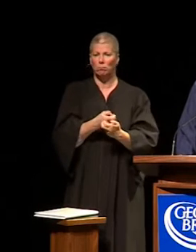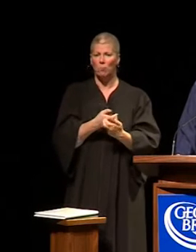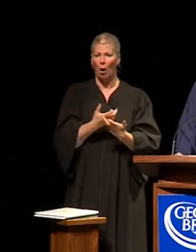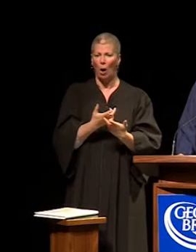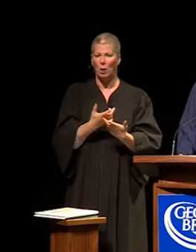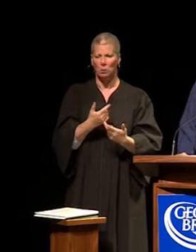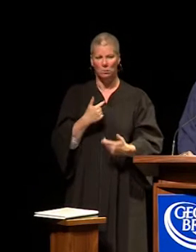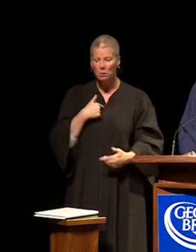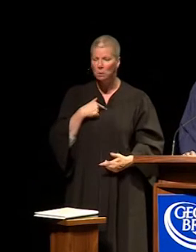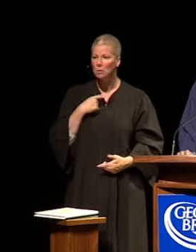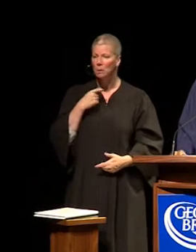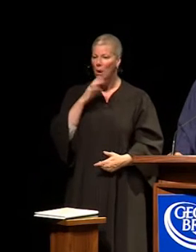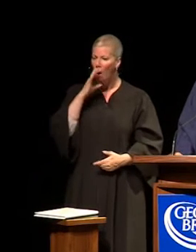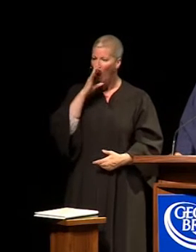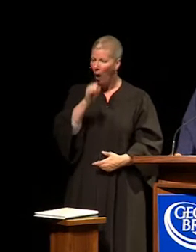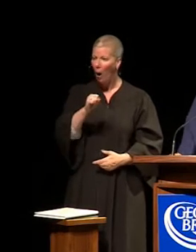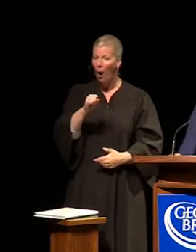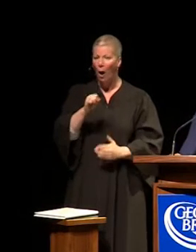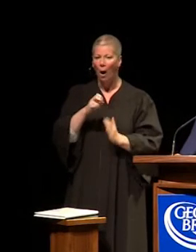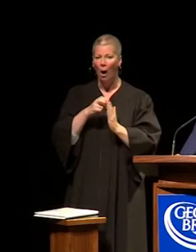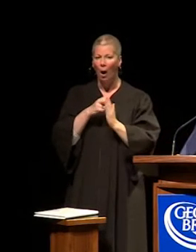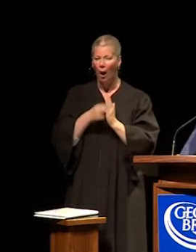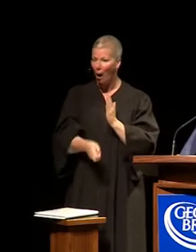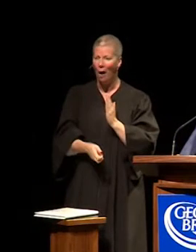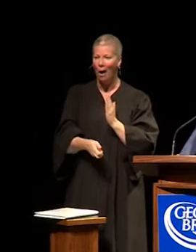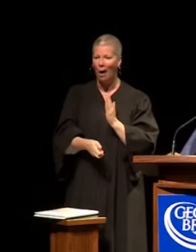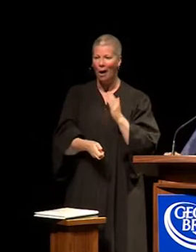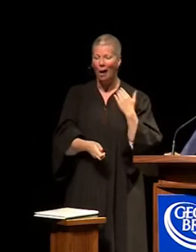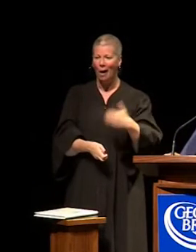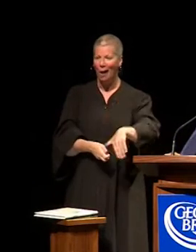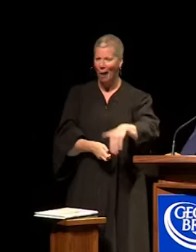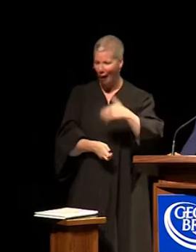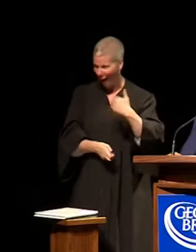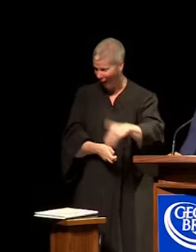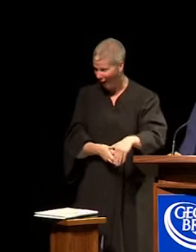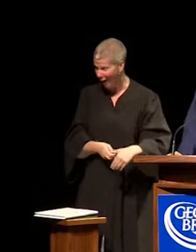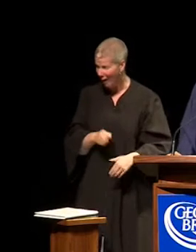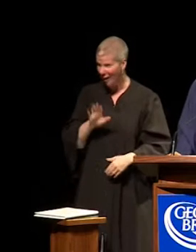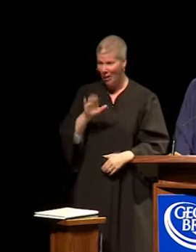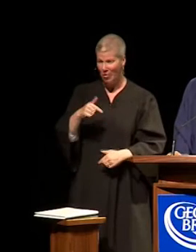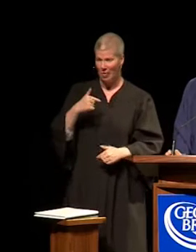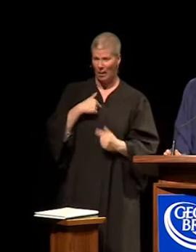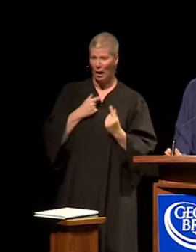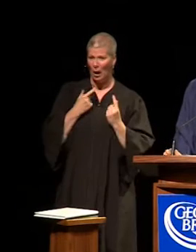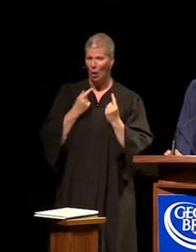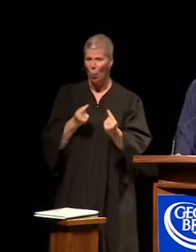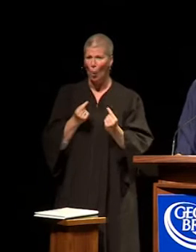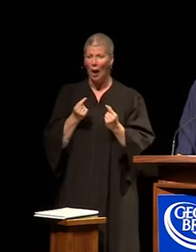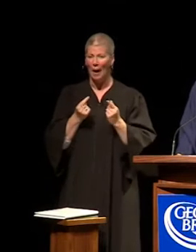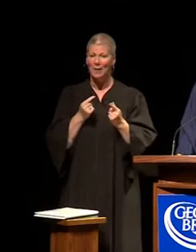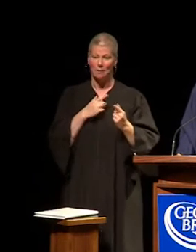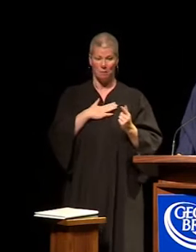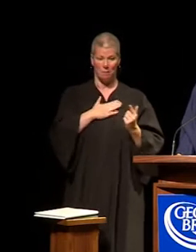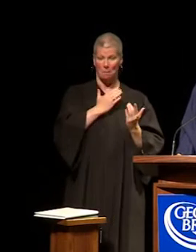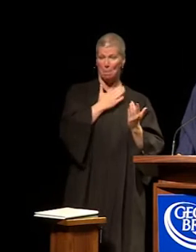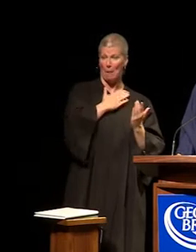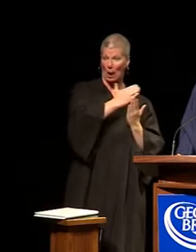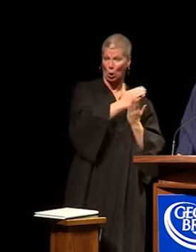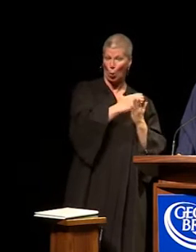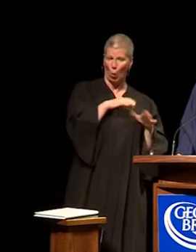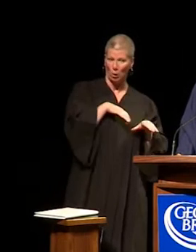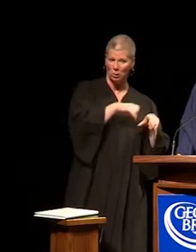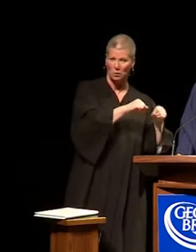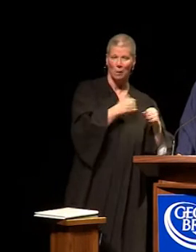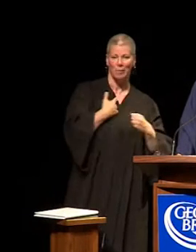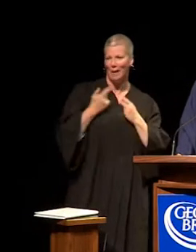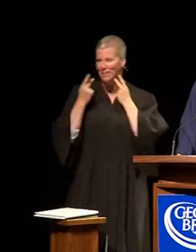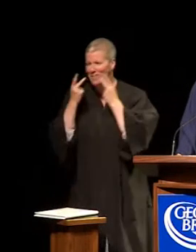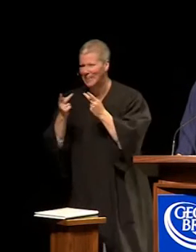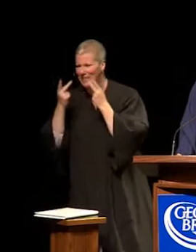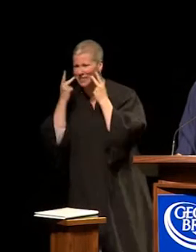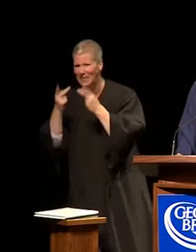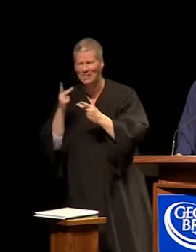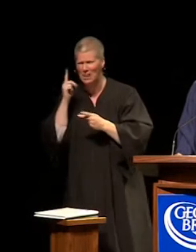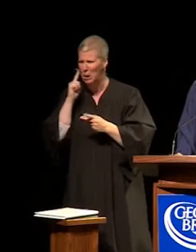hooked. I spent any spare time between classes 5 days per week there. I was soon integrated